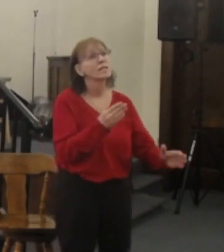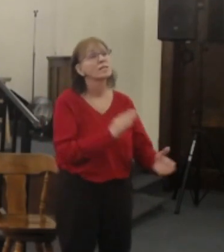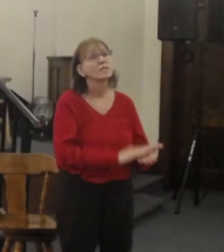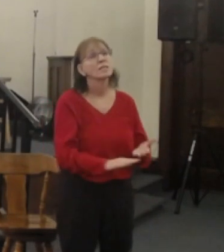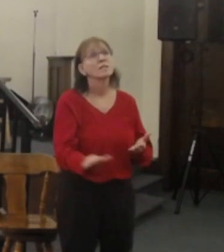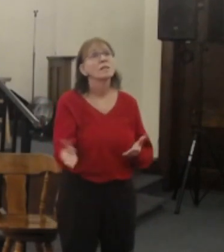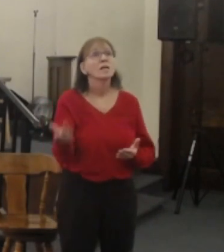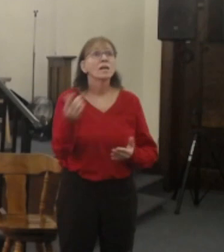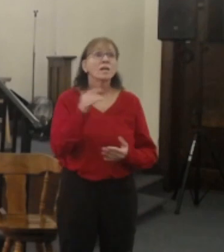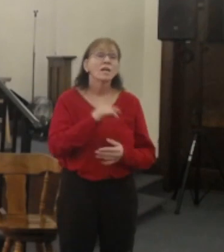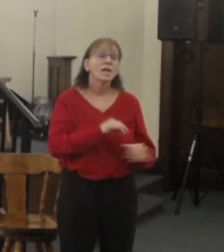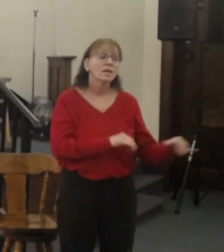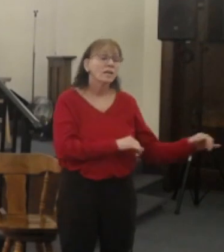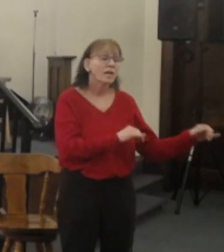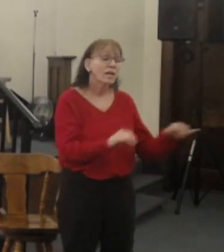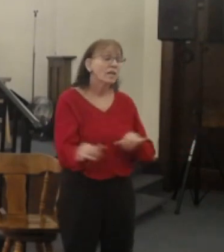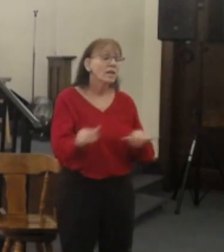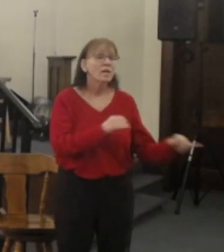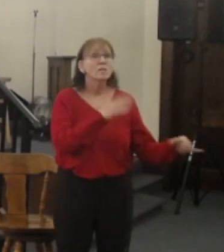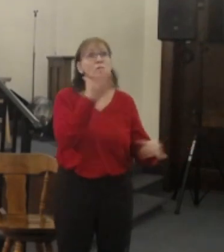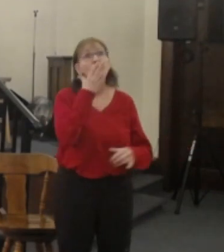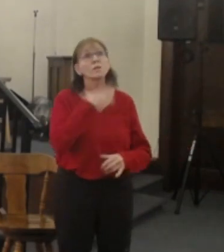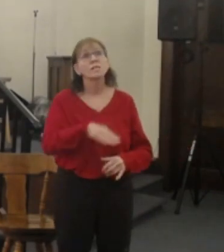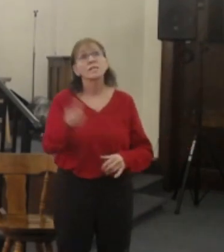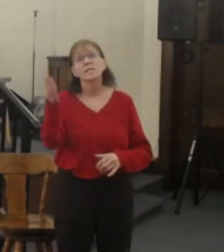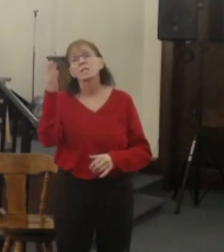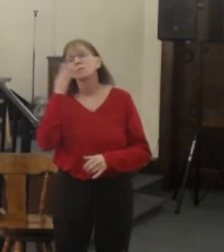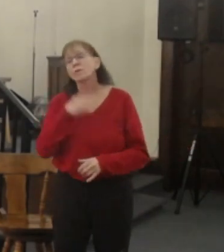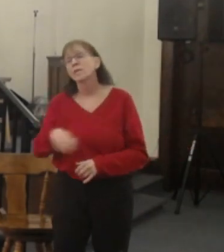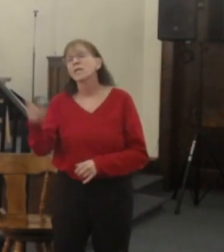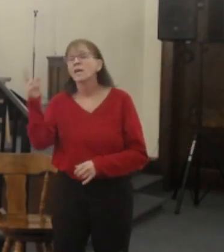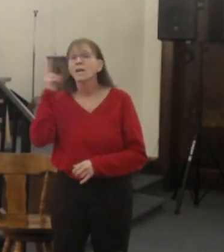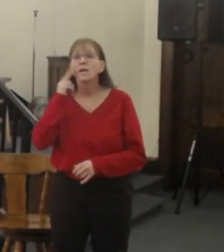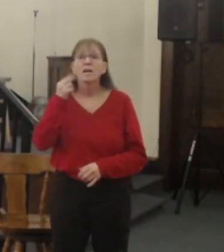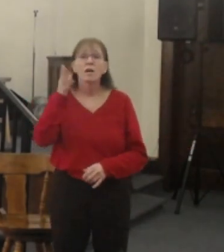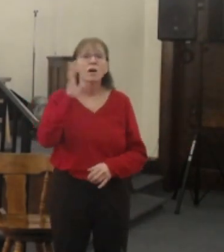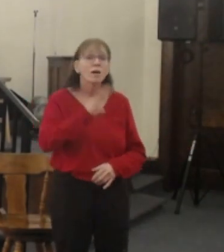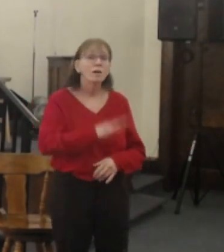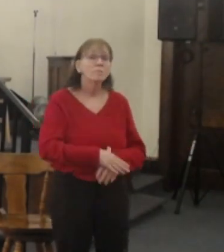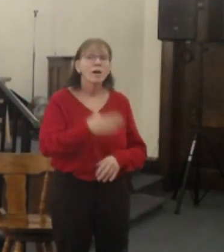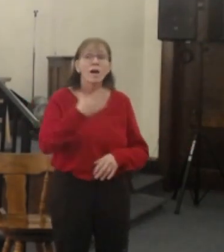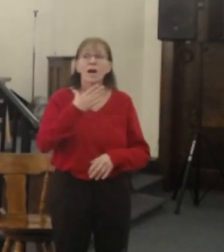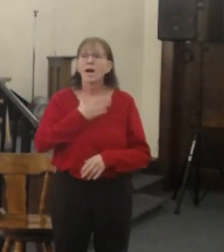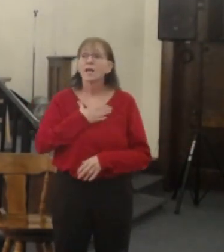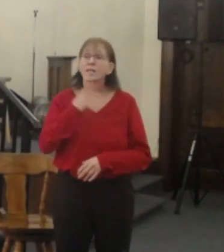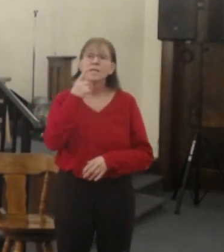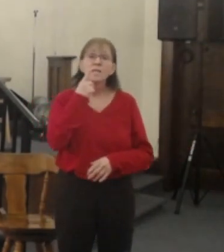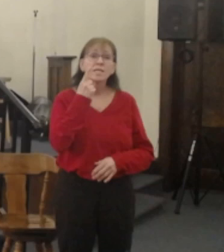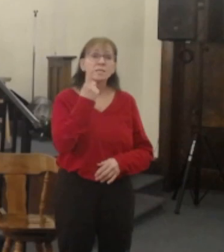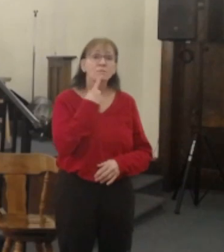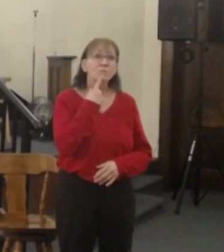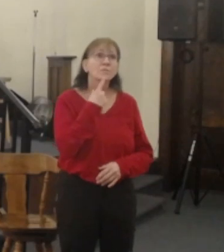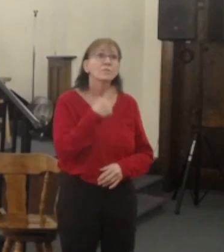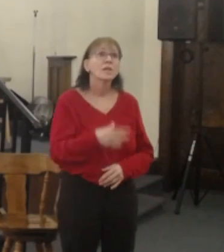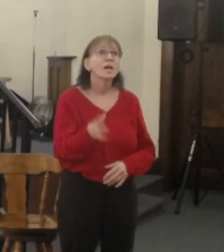forgiveness is like sweet, sweet honey on my lips.